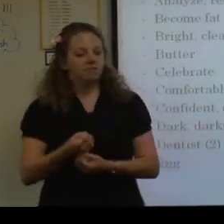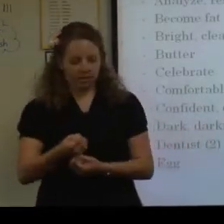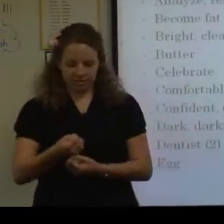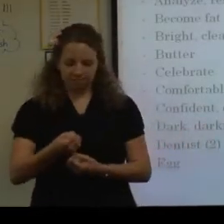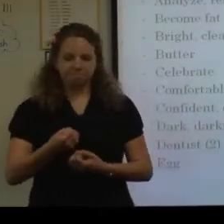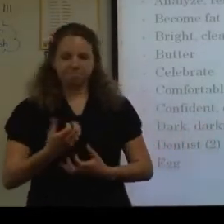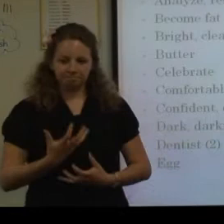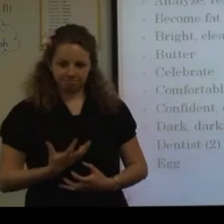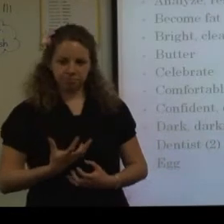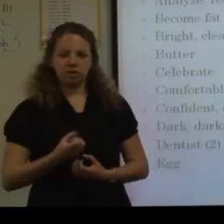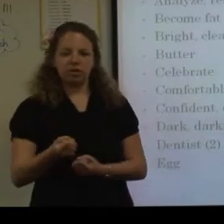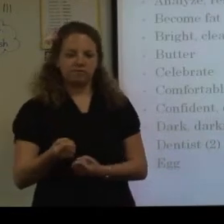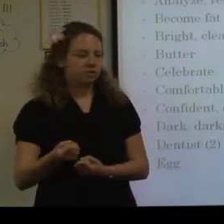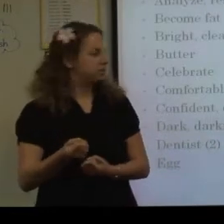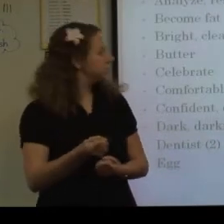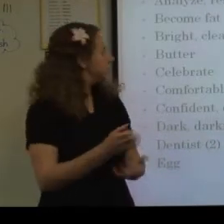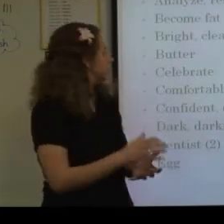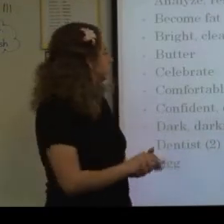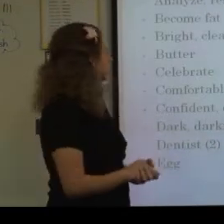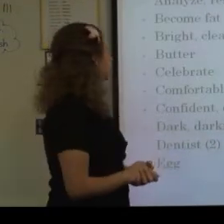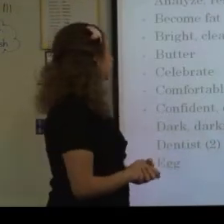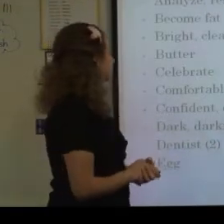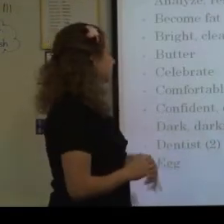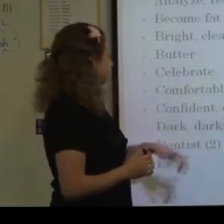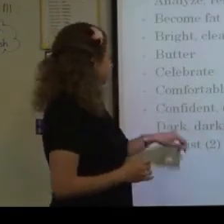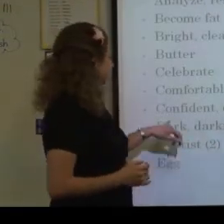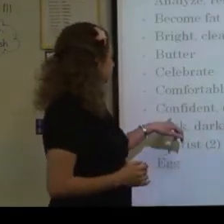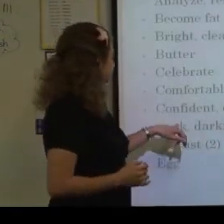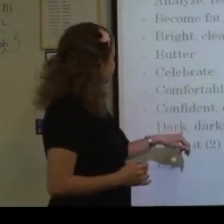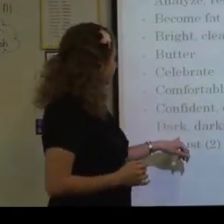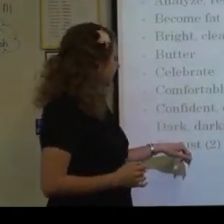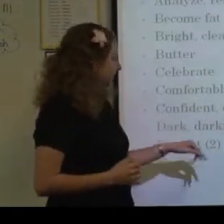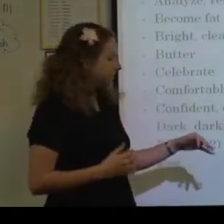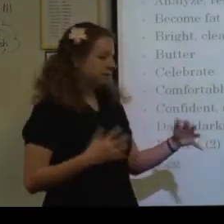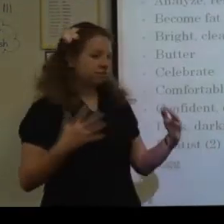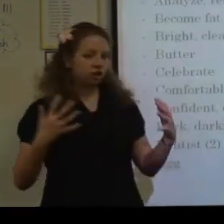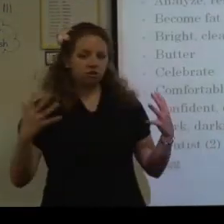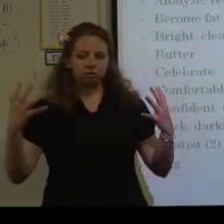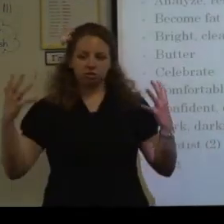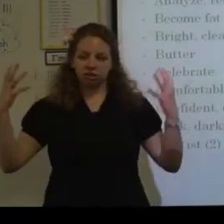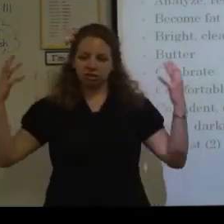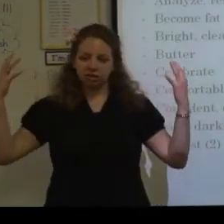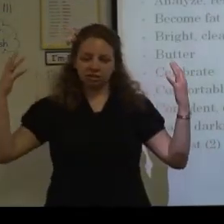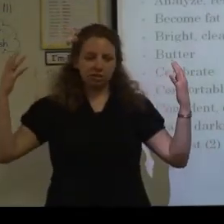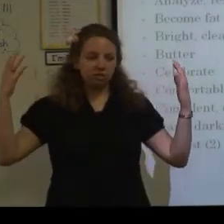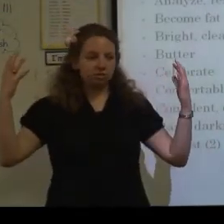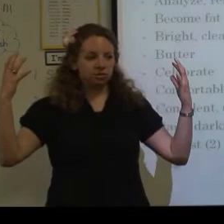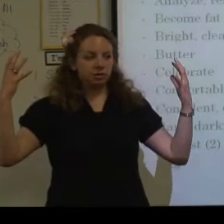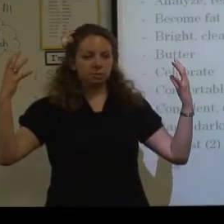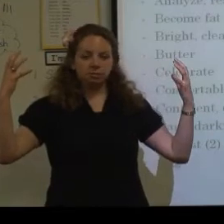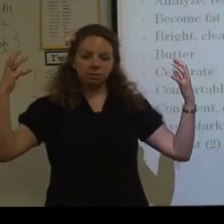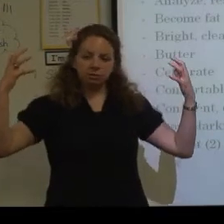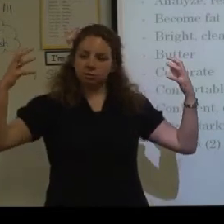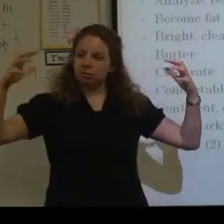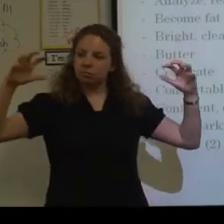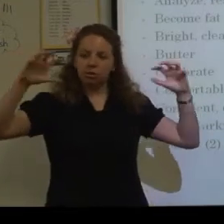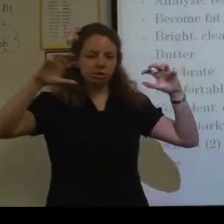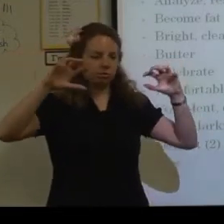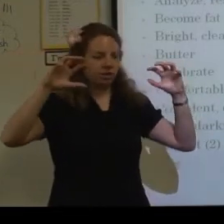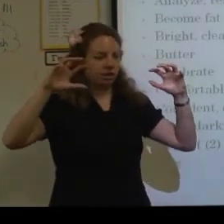Confident. Confidence. Or confident. Okay, and we have dark or darkness. So some people do it more with like